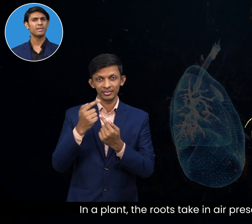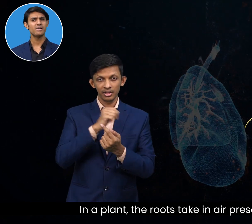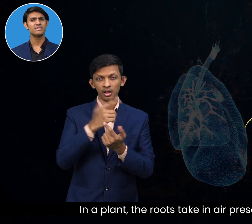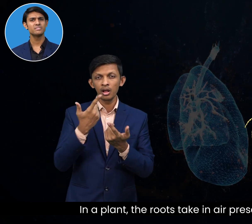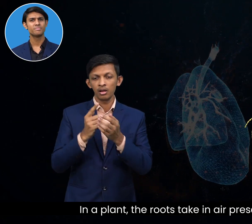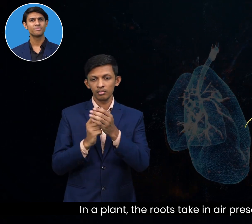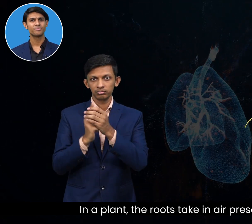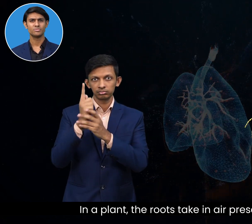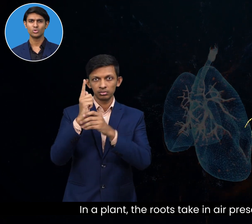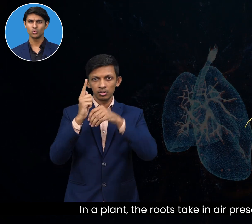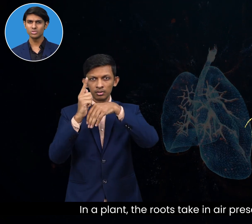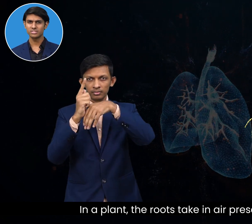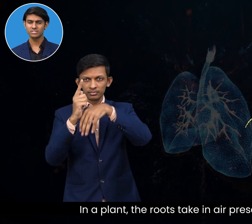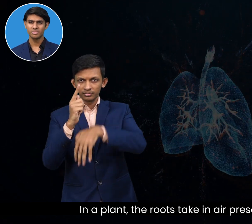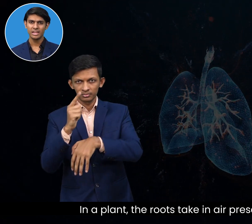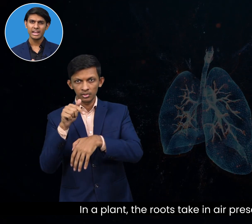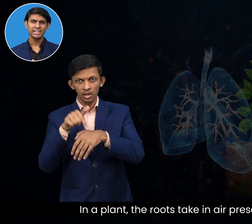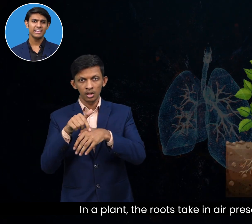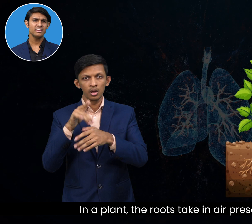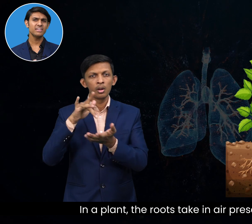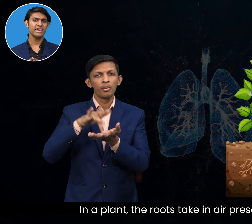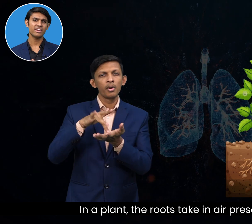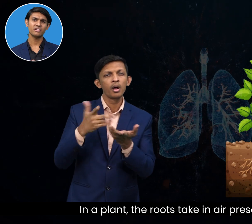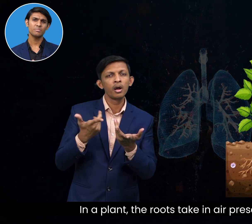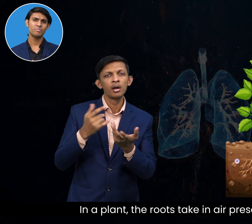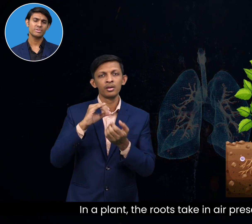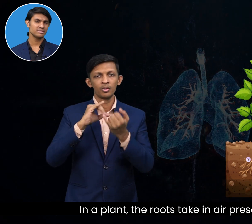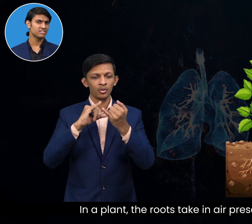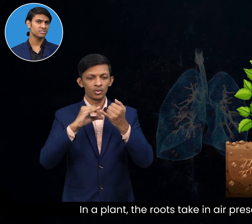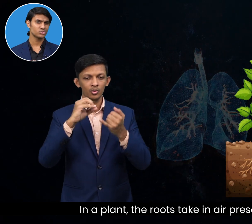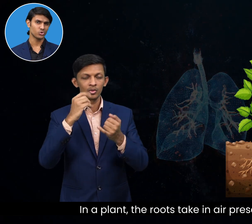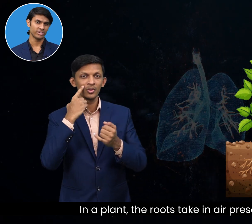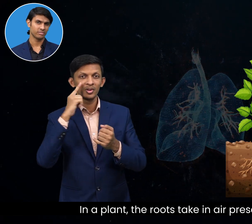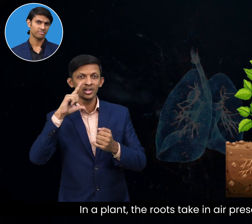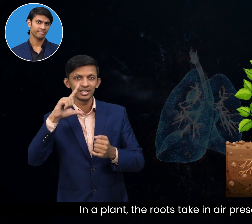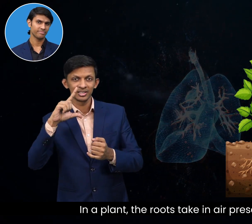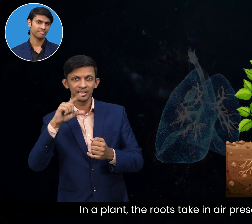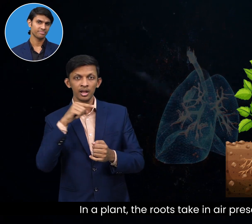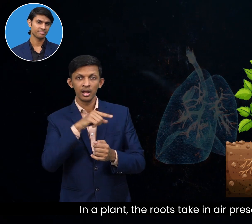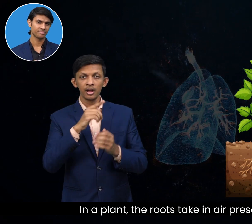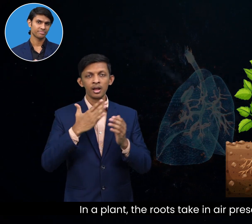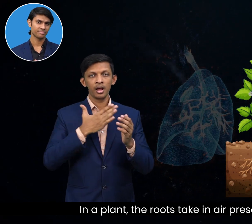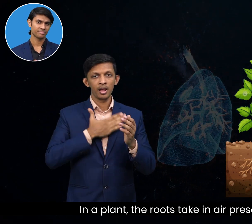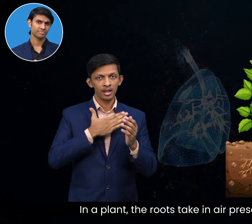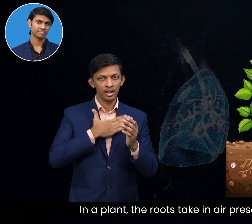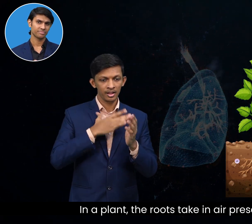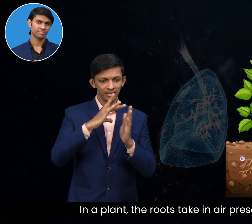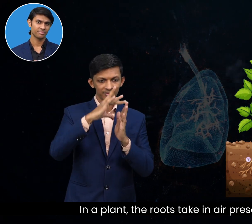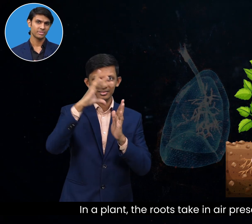In a plant, the roots take in air present in the soil.